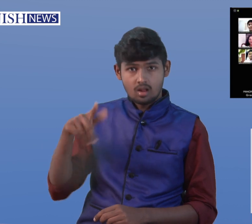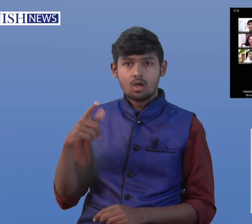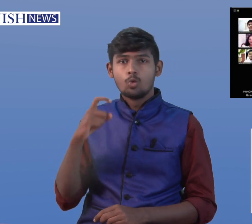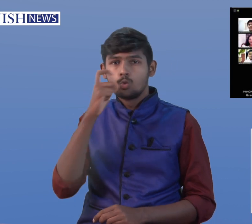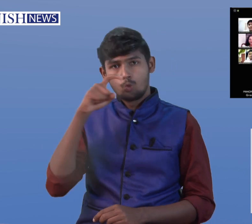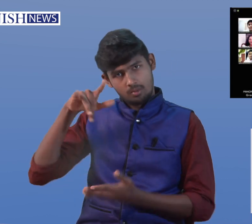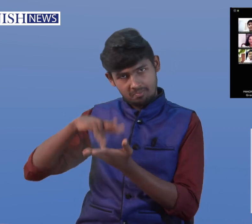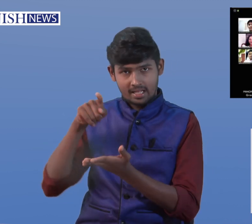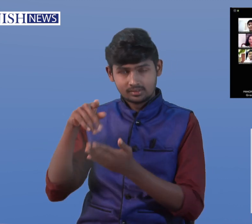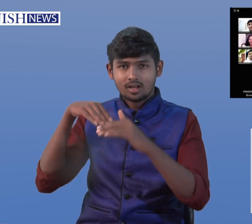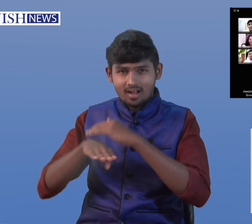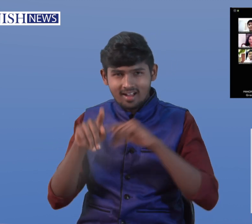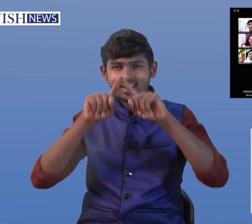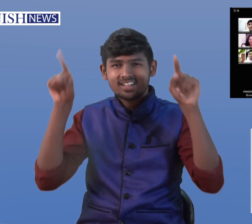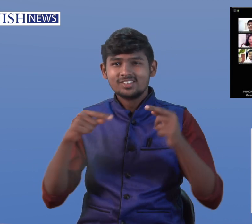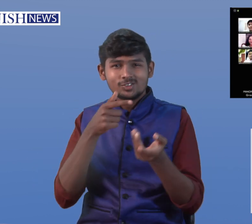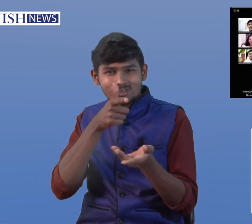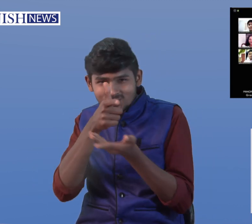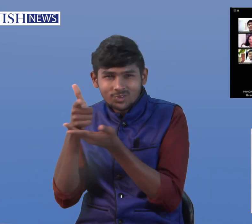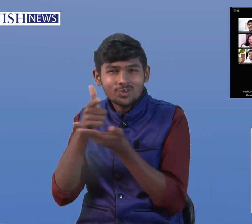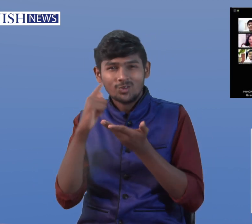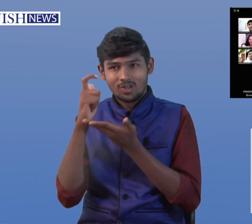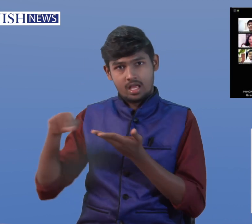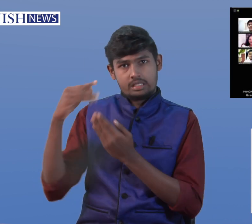Kozhikode has come up with a solution, online photo shoot.